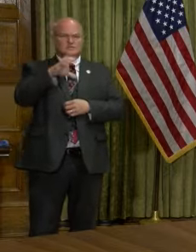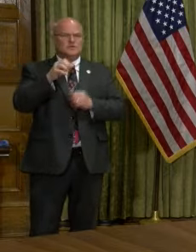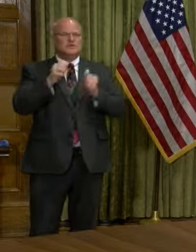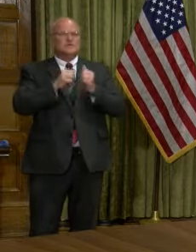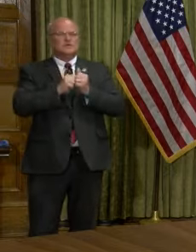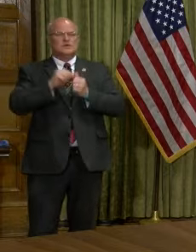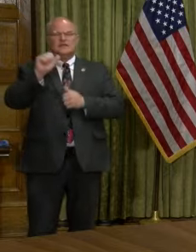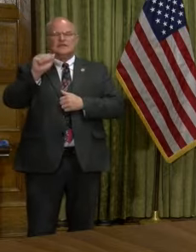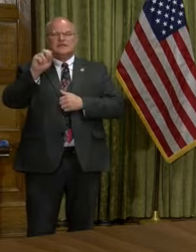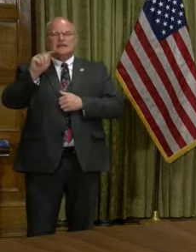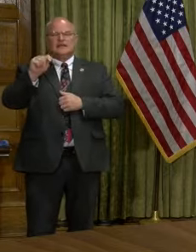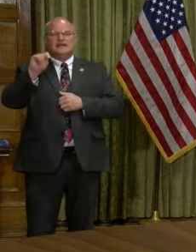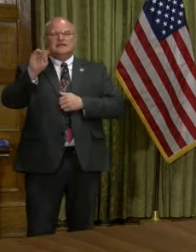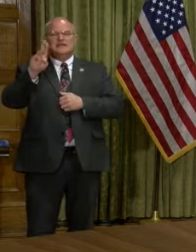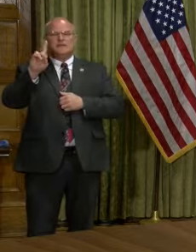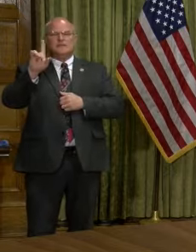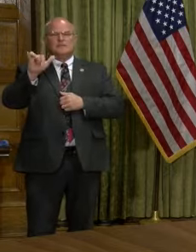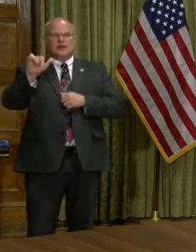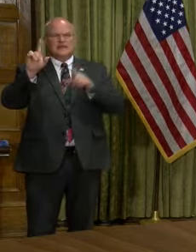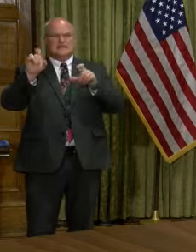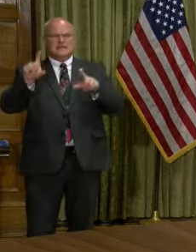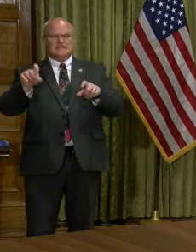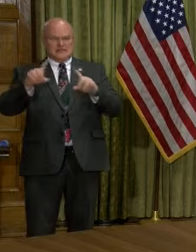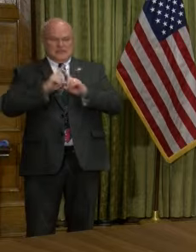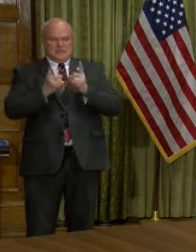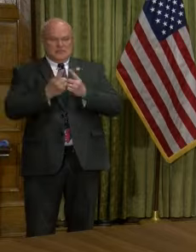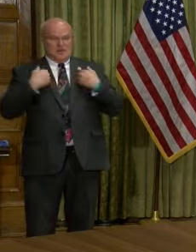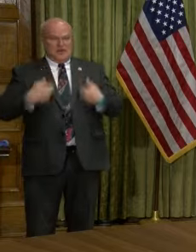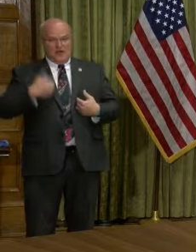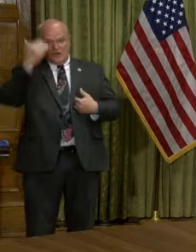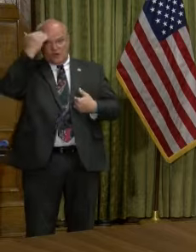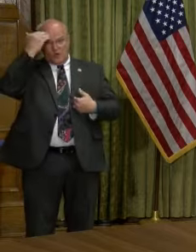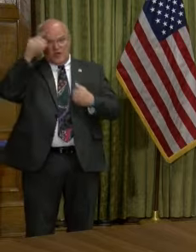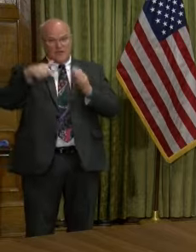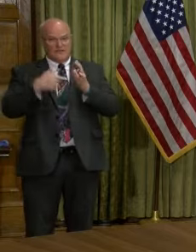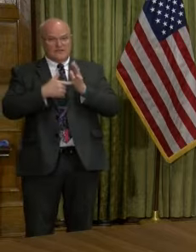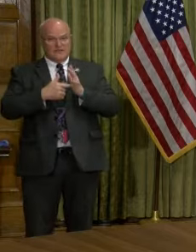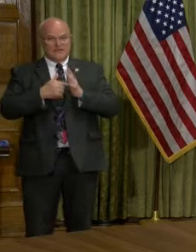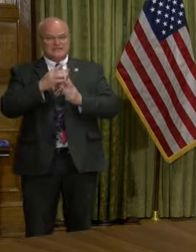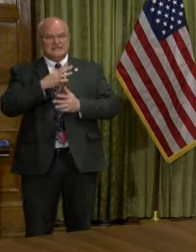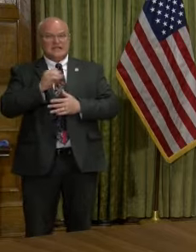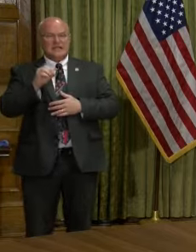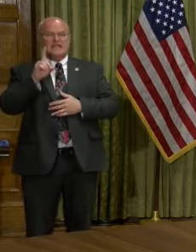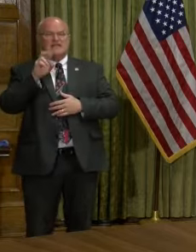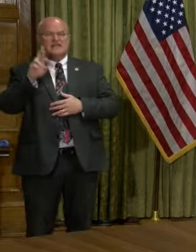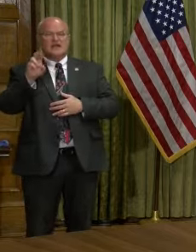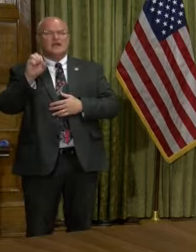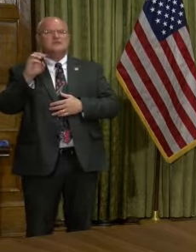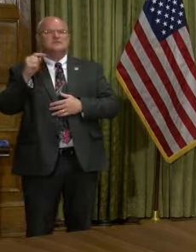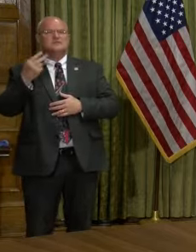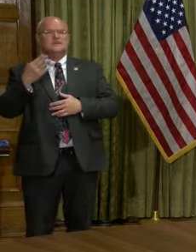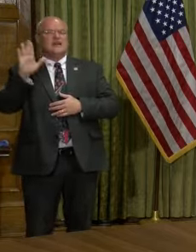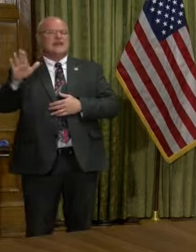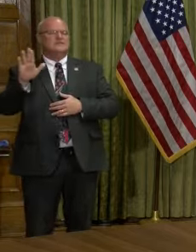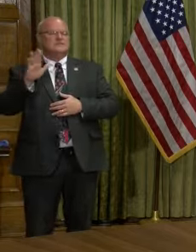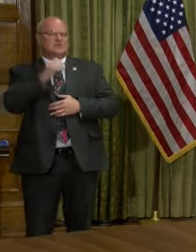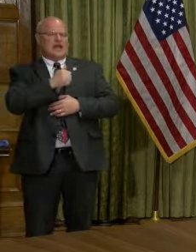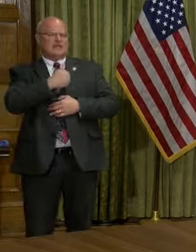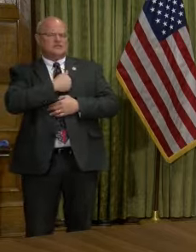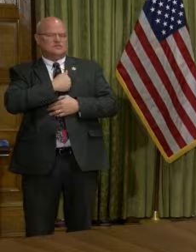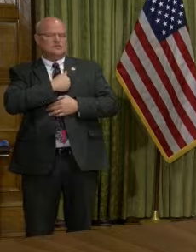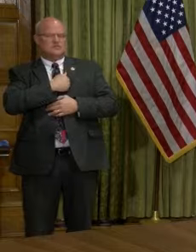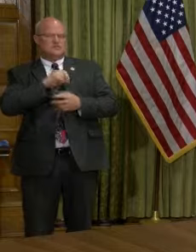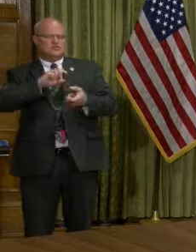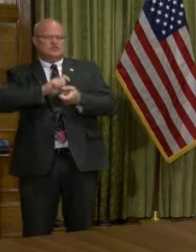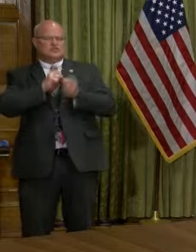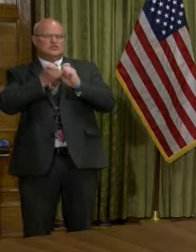Quest. Is the Department of Health aware of these clinics? And Dr. Smith, has your attitude changed towards antibody